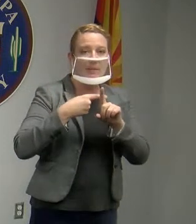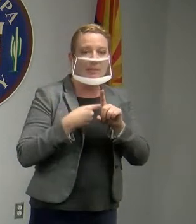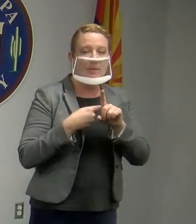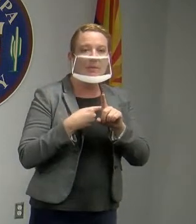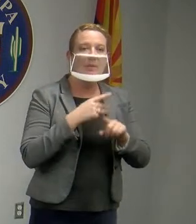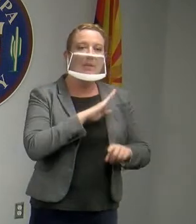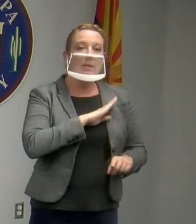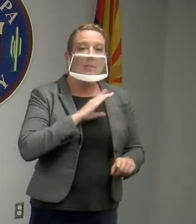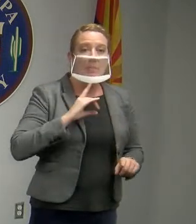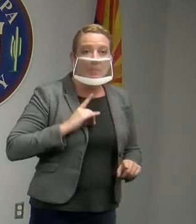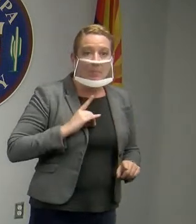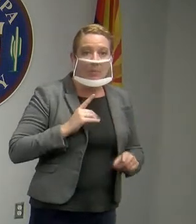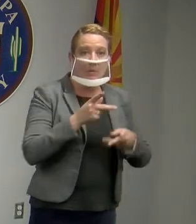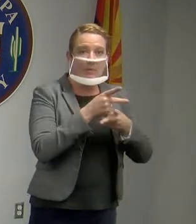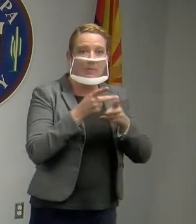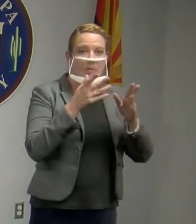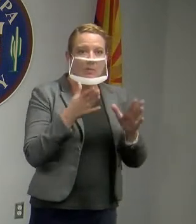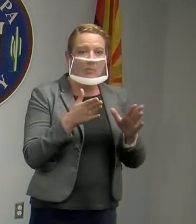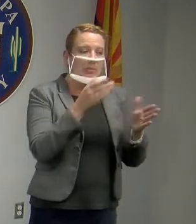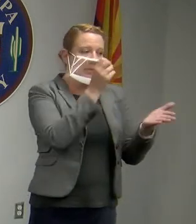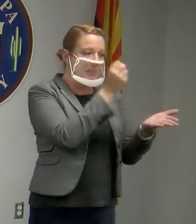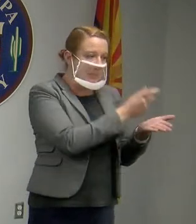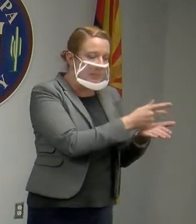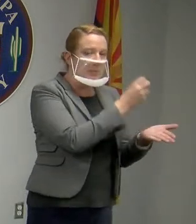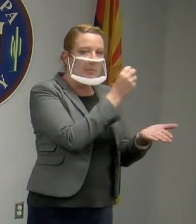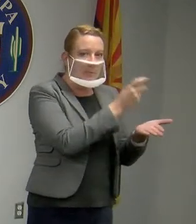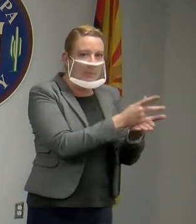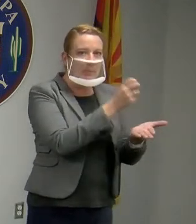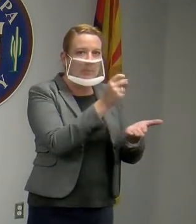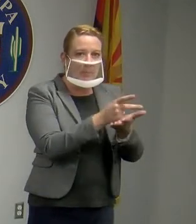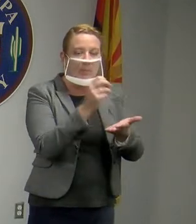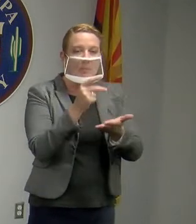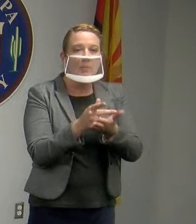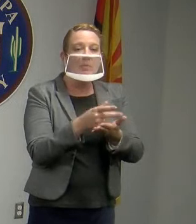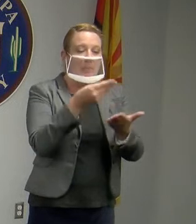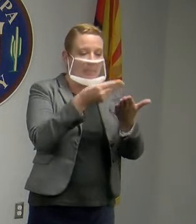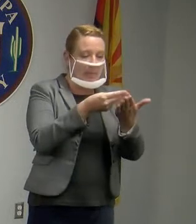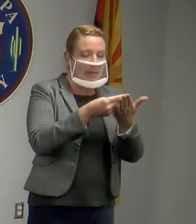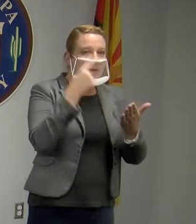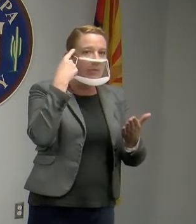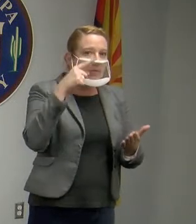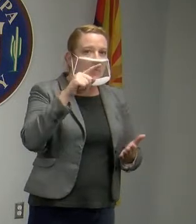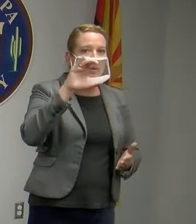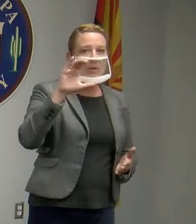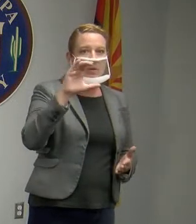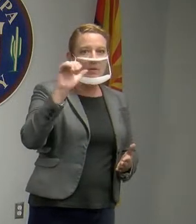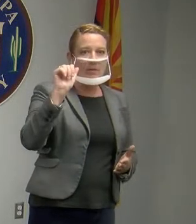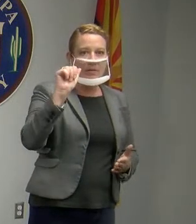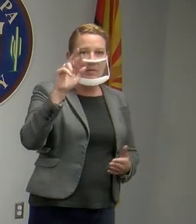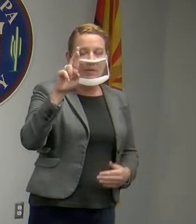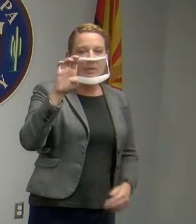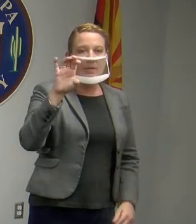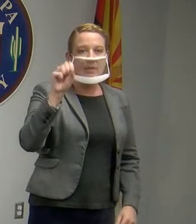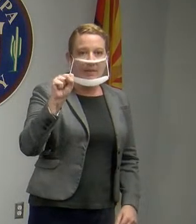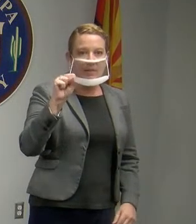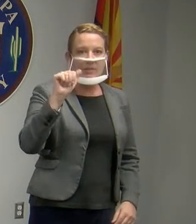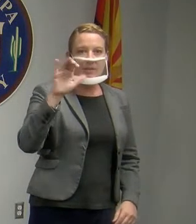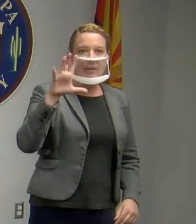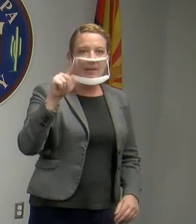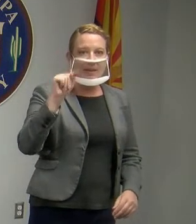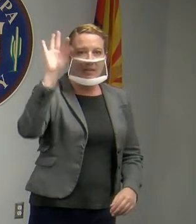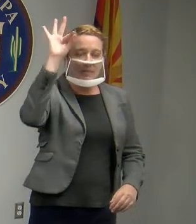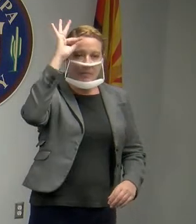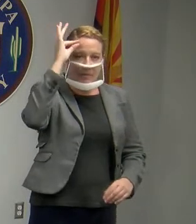Supervisors approved several broad categories for the CARES Act money that was given to Maricopa County by the federal government, by